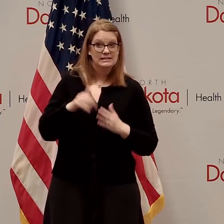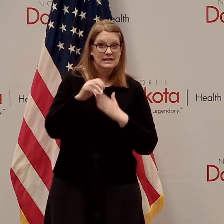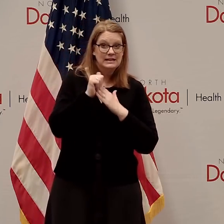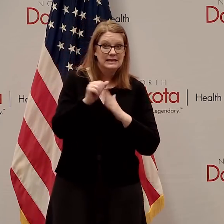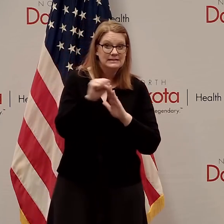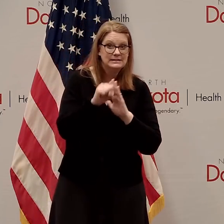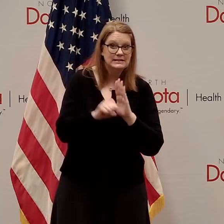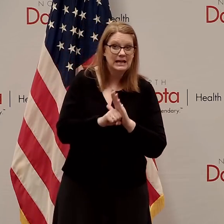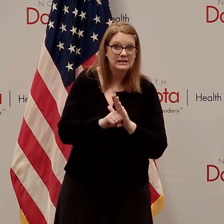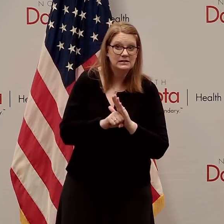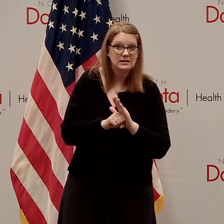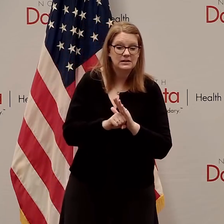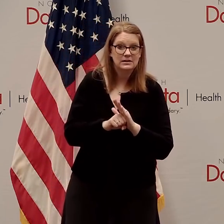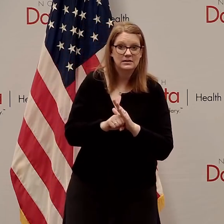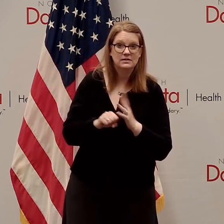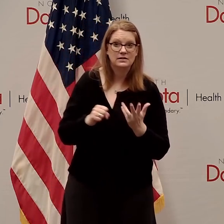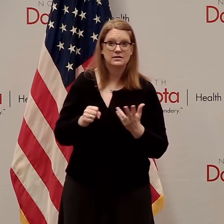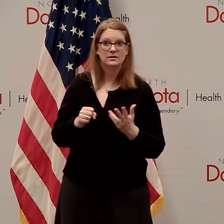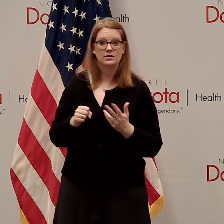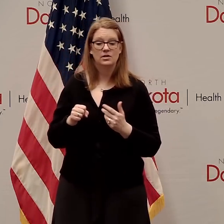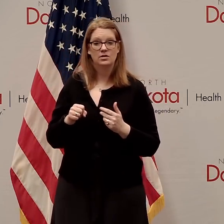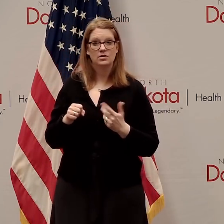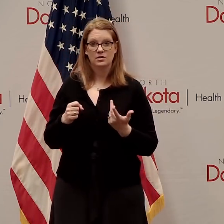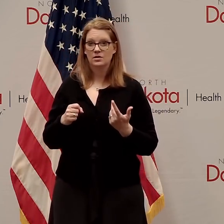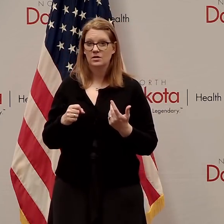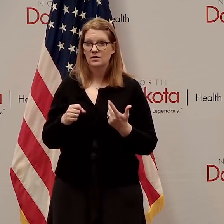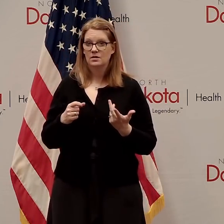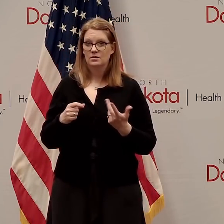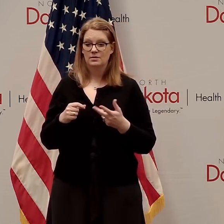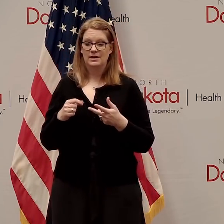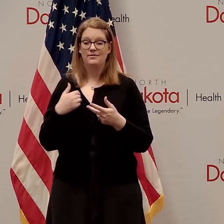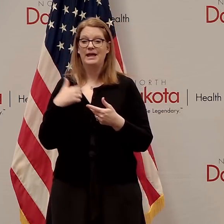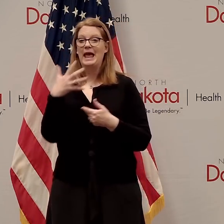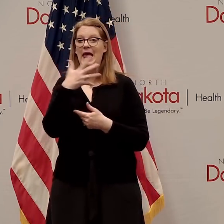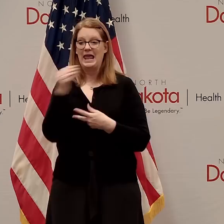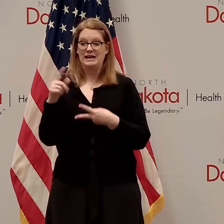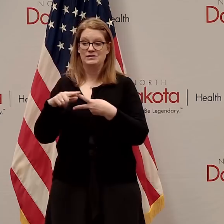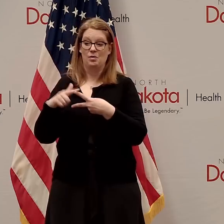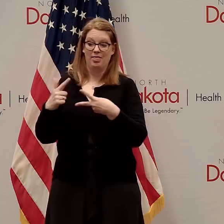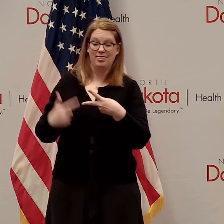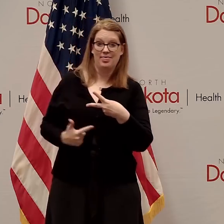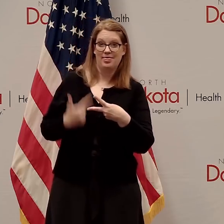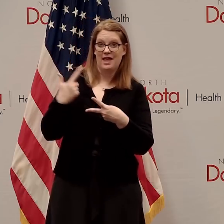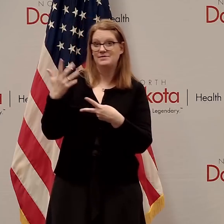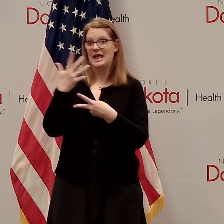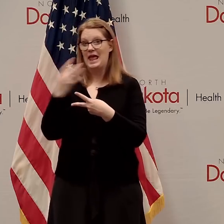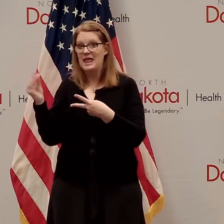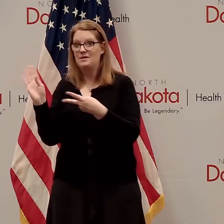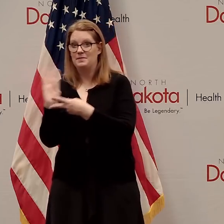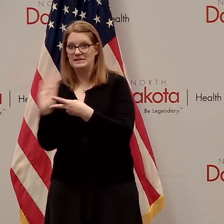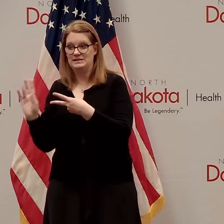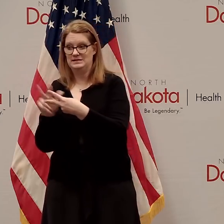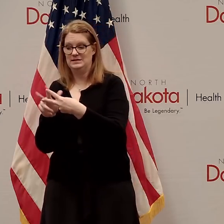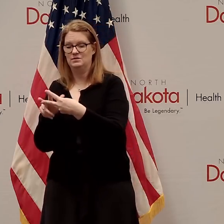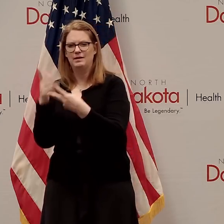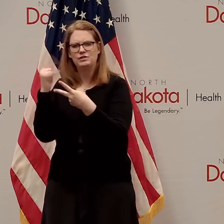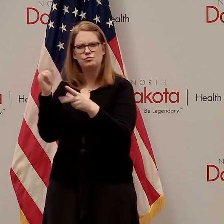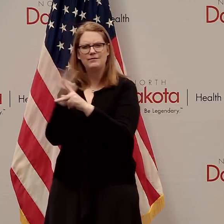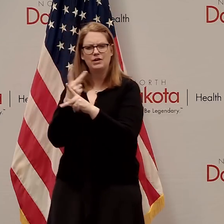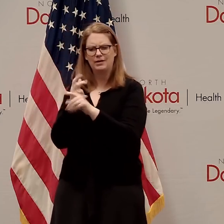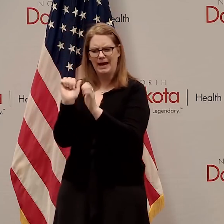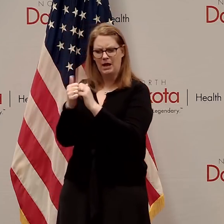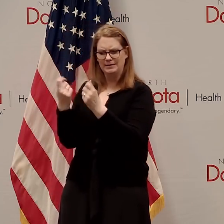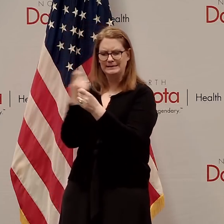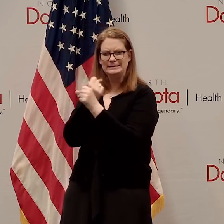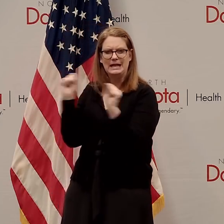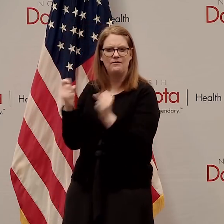in the business of and we don't have the luxury of the or. So we have to figure out how to do two things at the same time, and that's going to